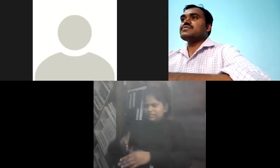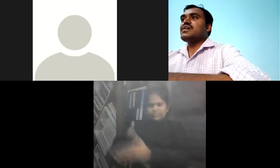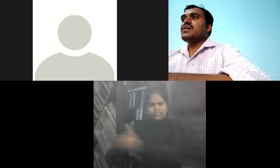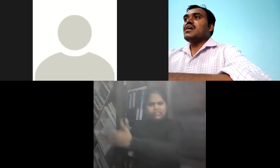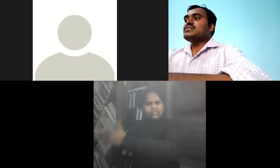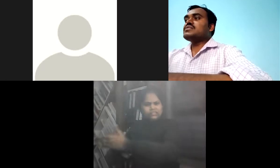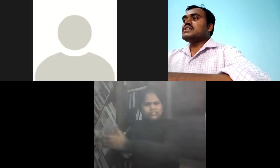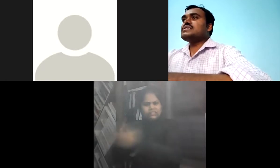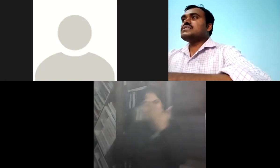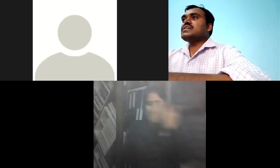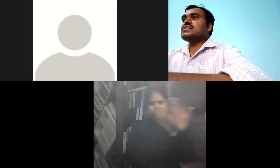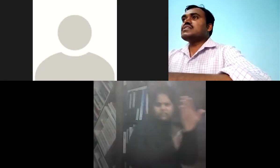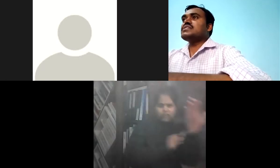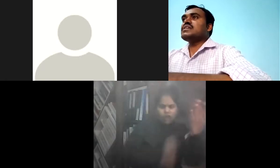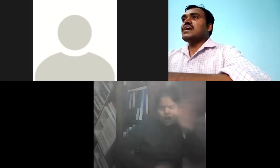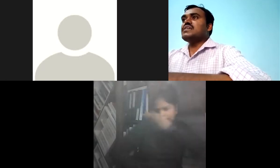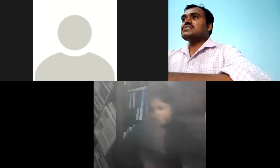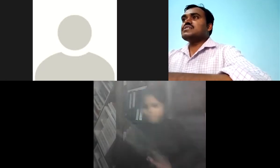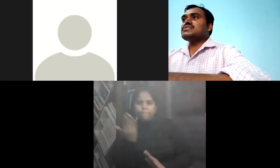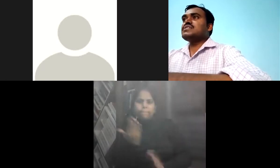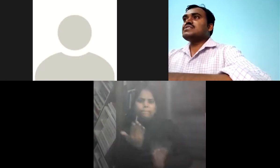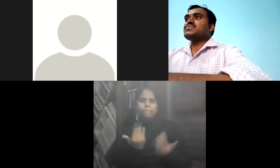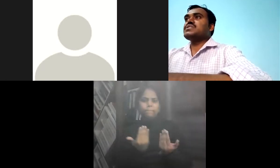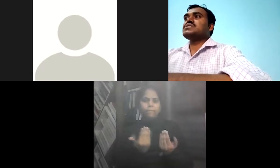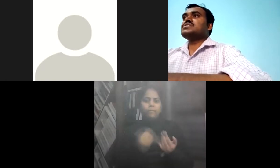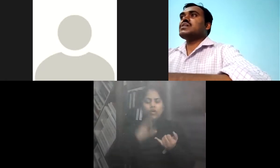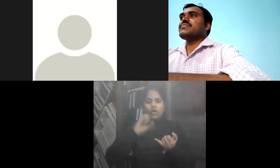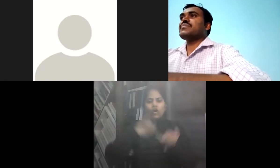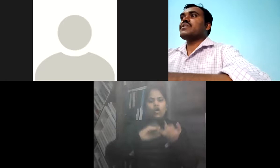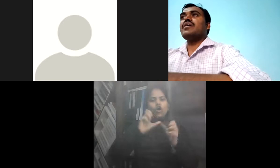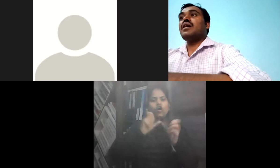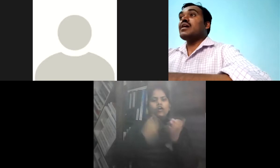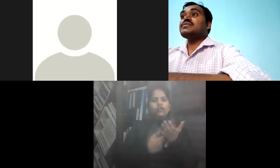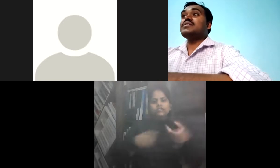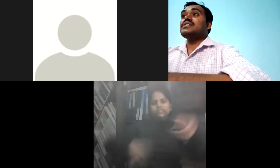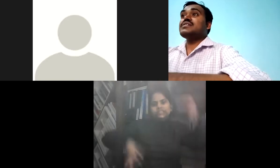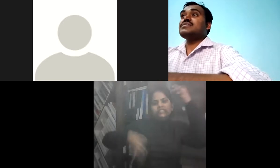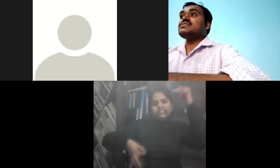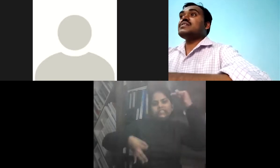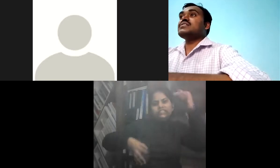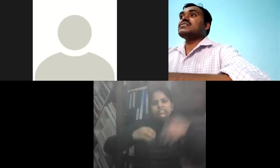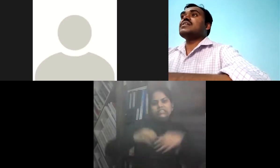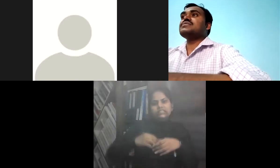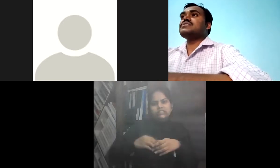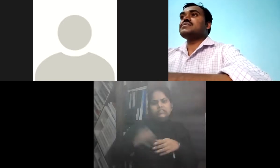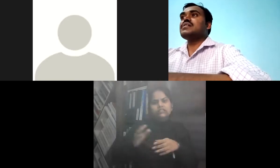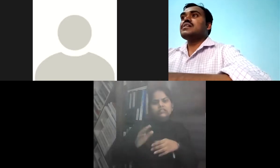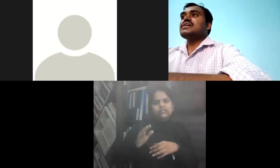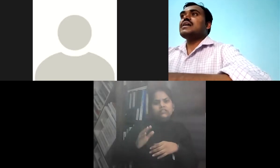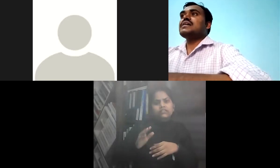their forces. Oscar resisted the Danzig citizens with his Oscar resisted the